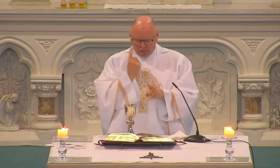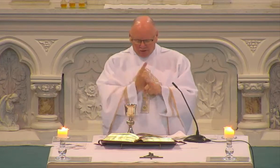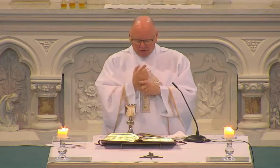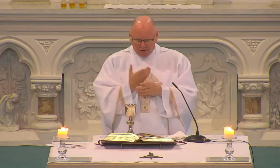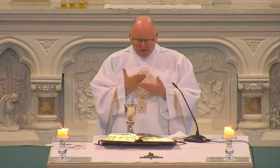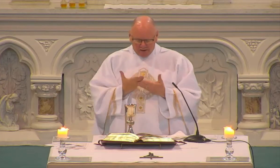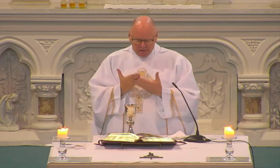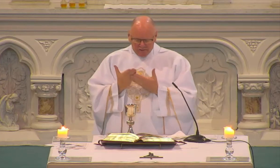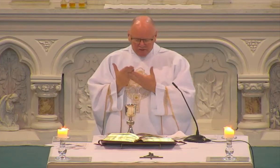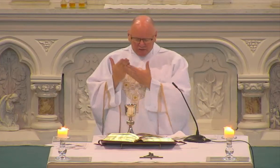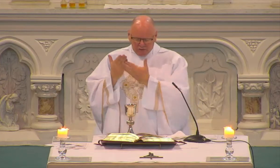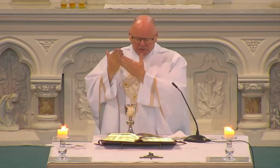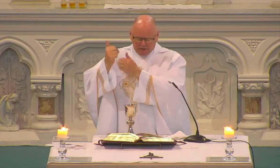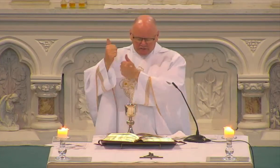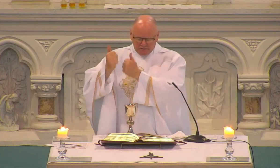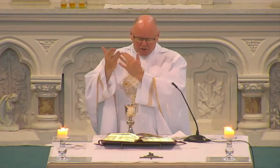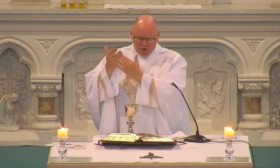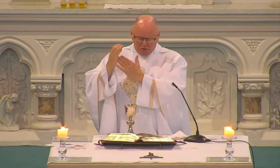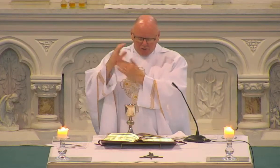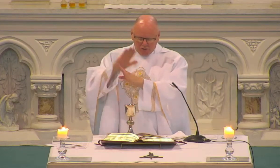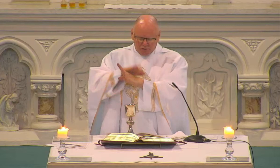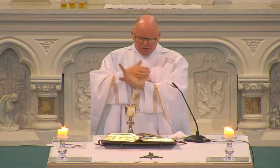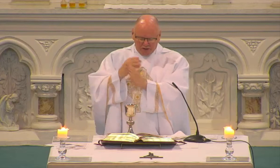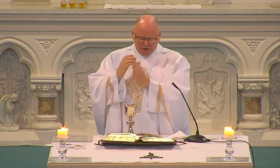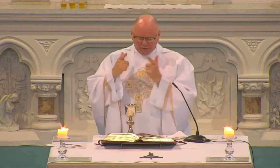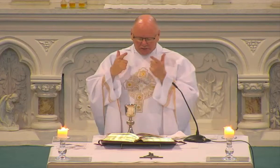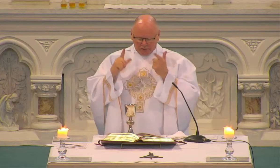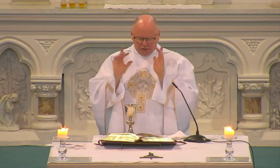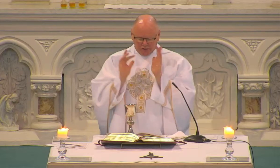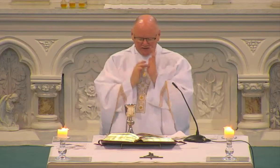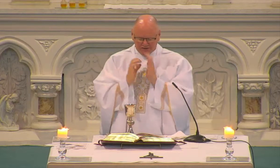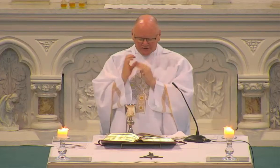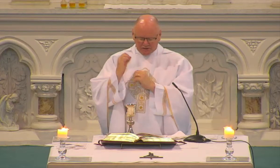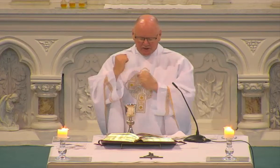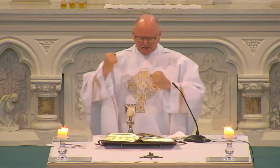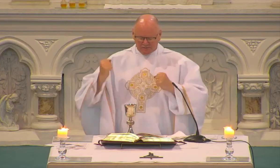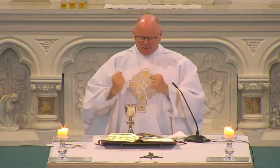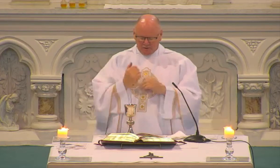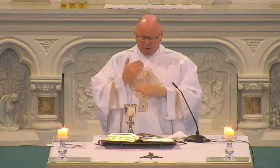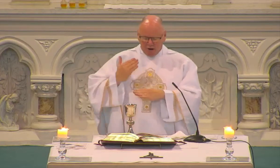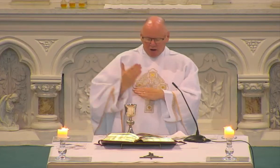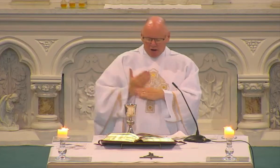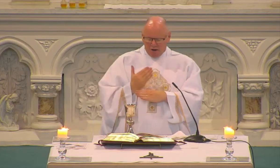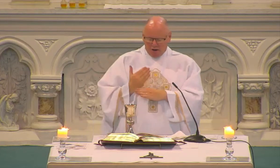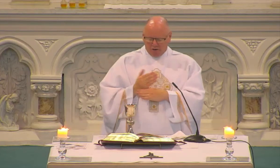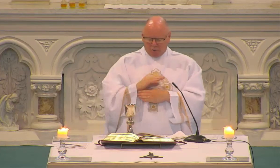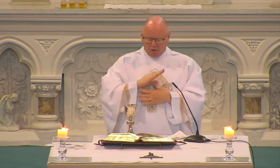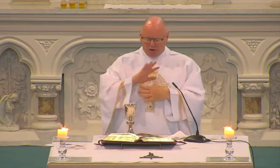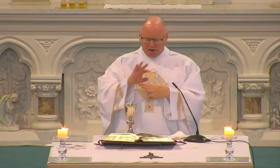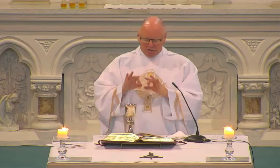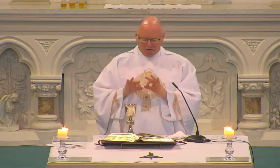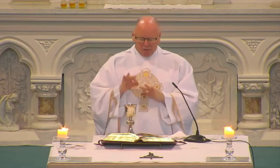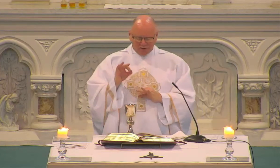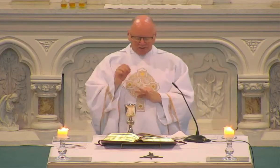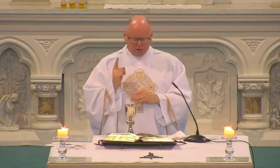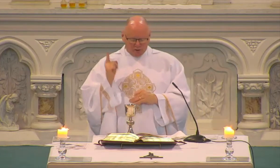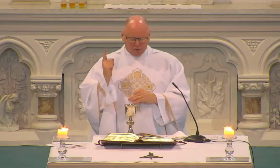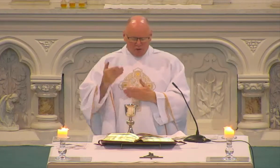Rightly gives you praise through your Son, our Lord Jesus Christ, by the power and the working of the Holy Spirit.